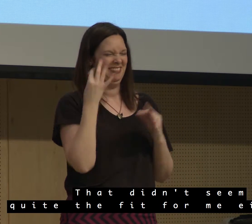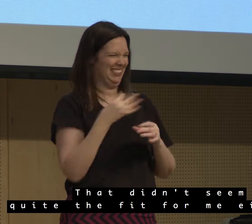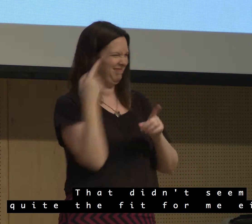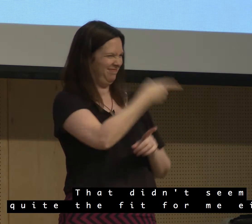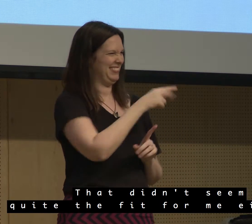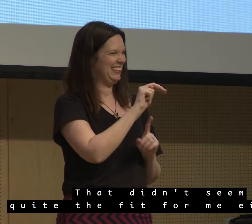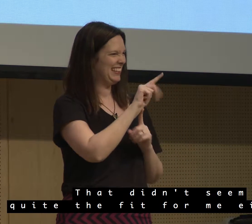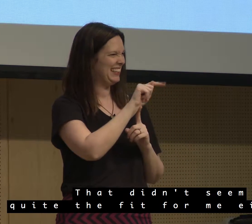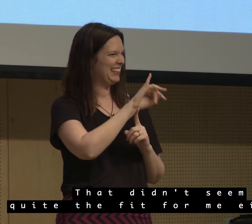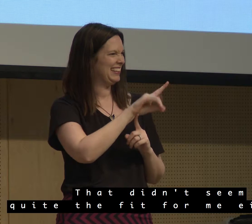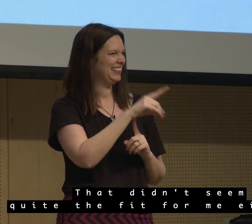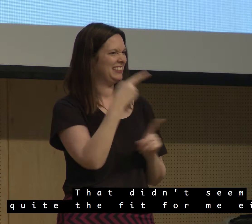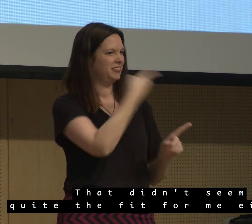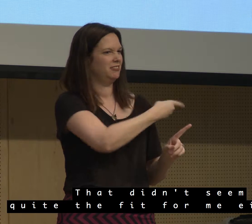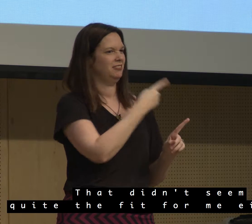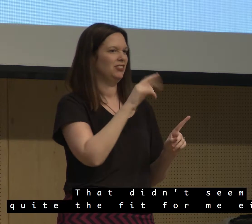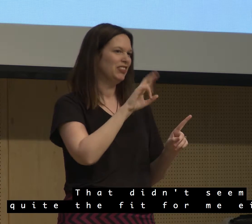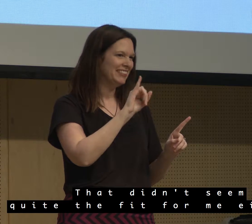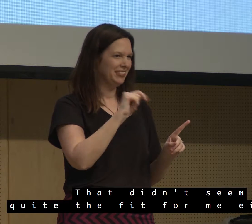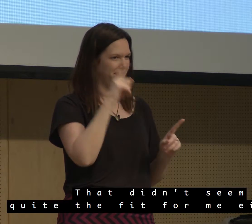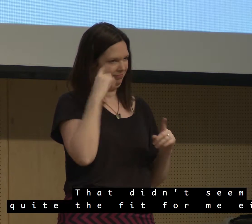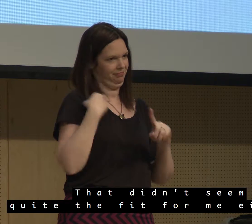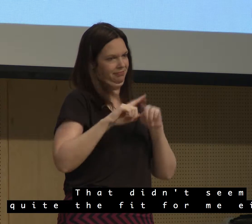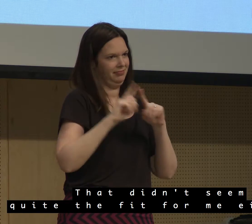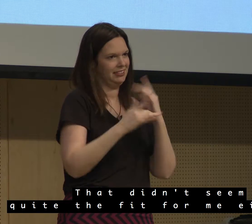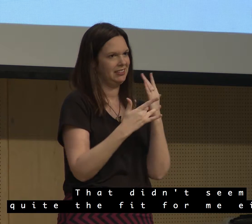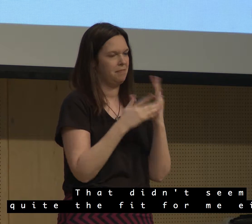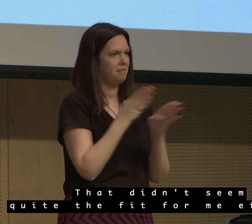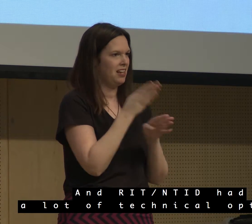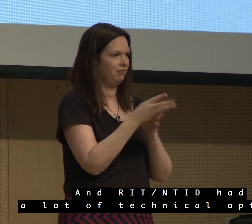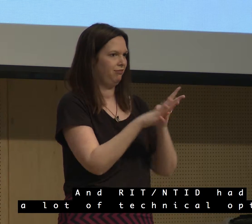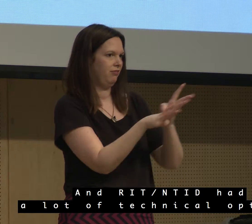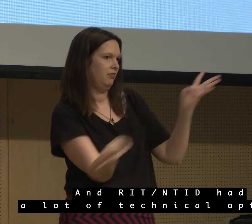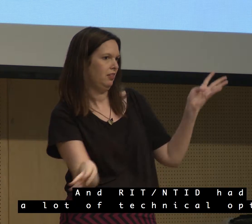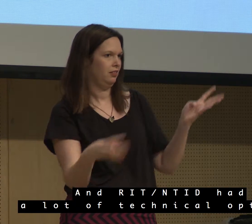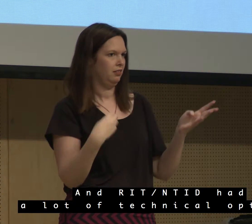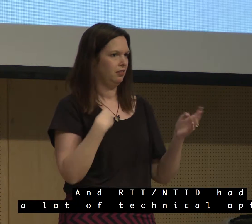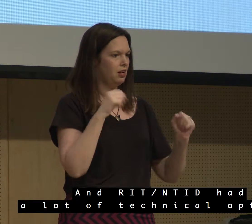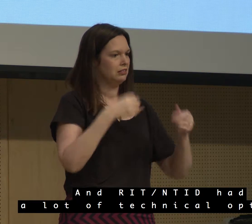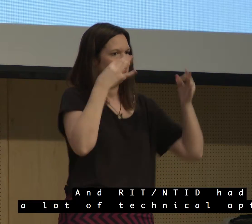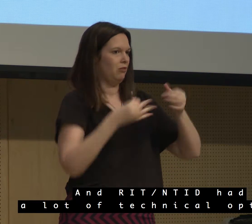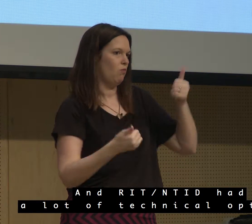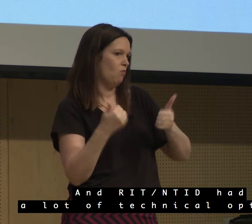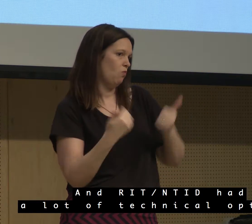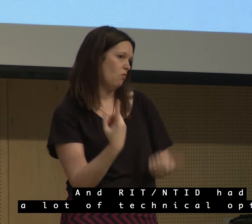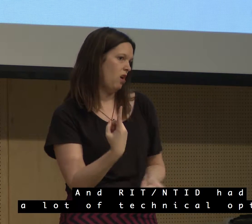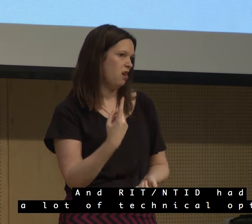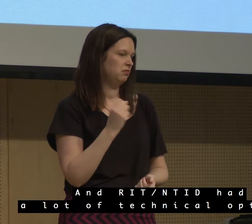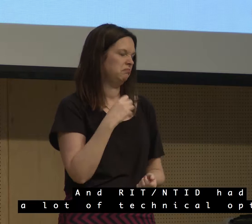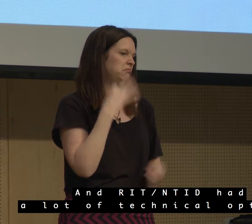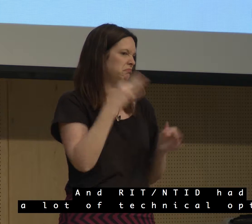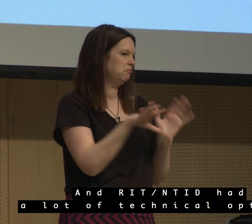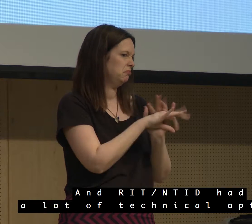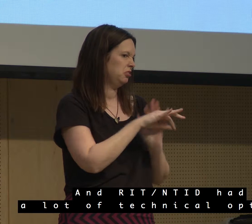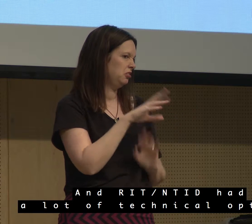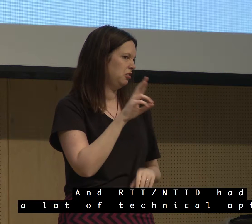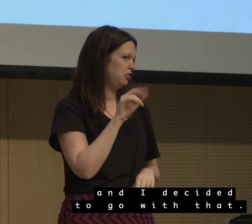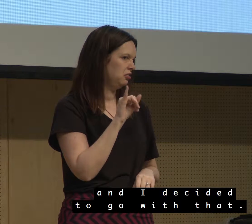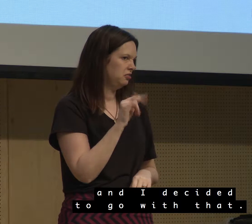didn't seem quite the fit for me either. And RIT NTID had a lot of technical options,